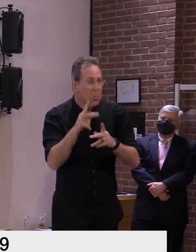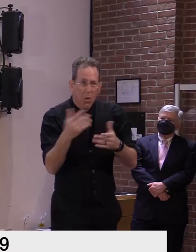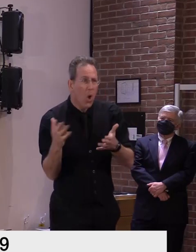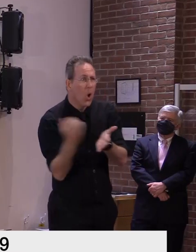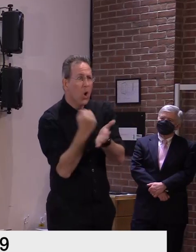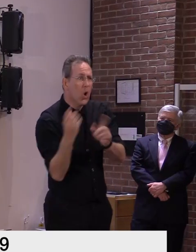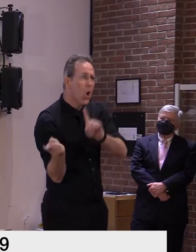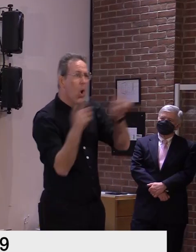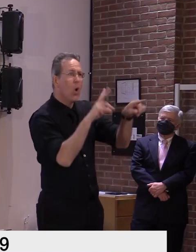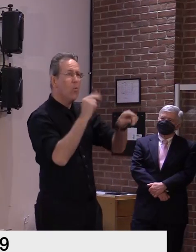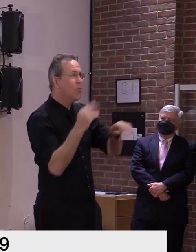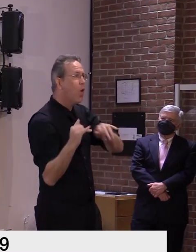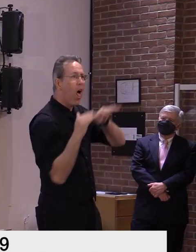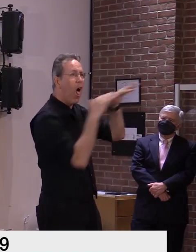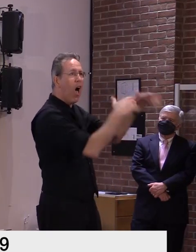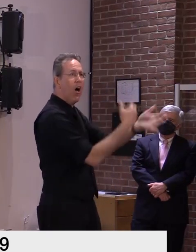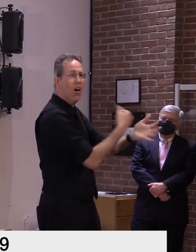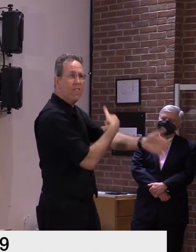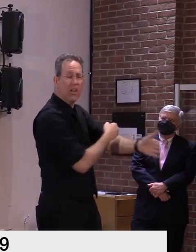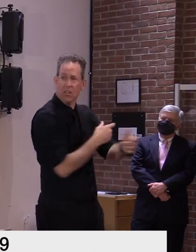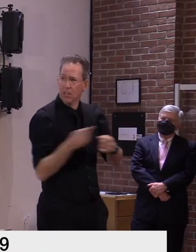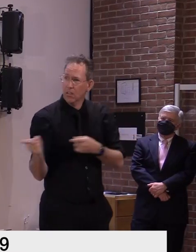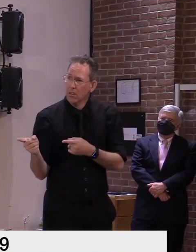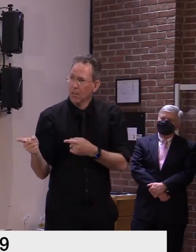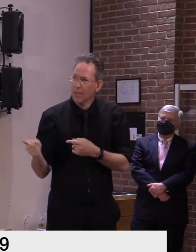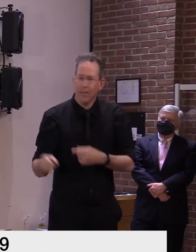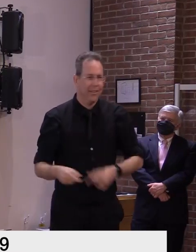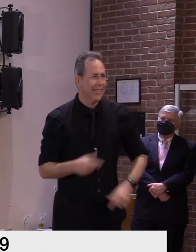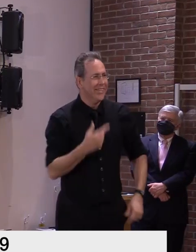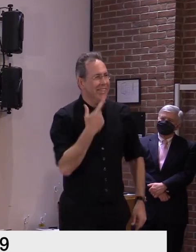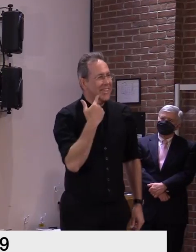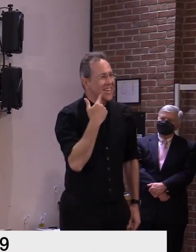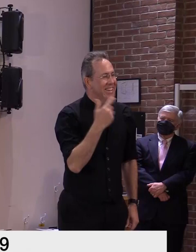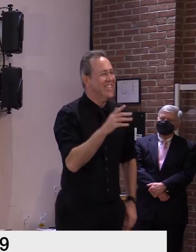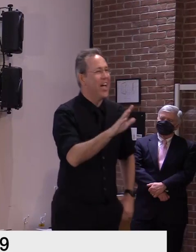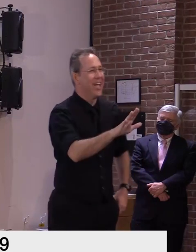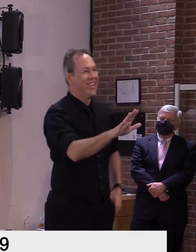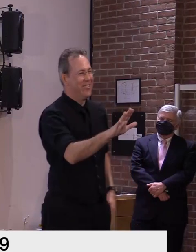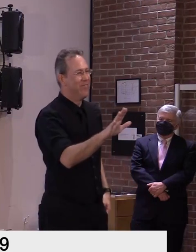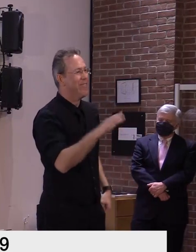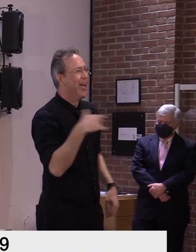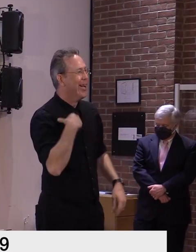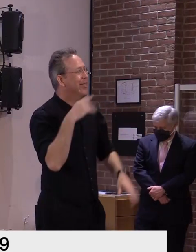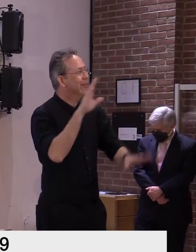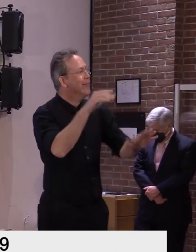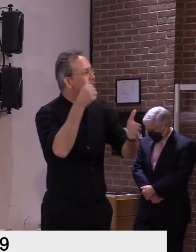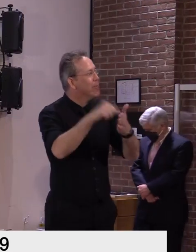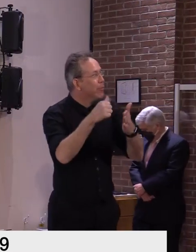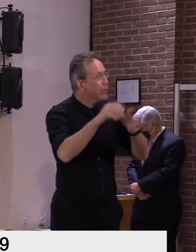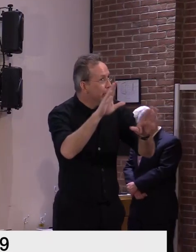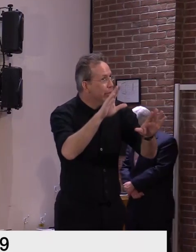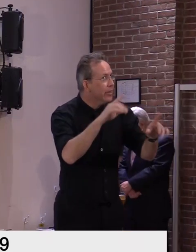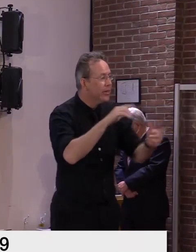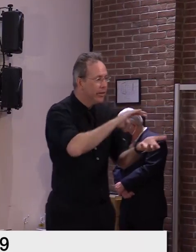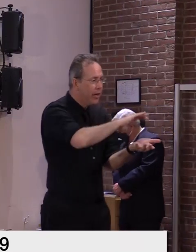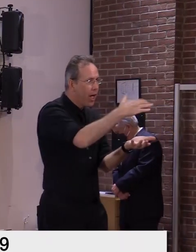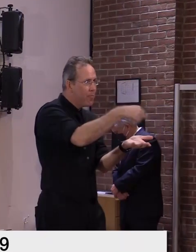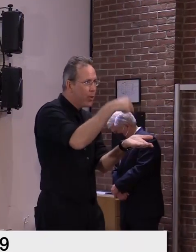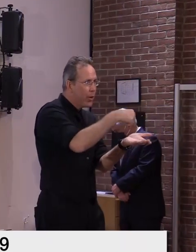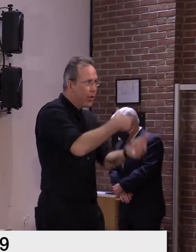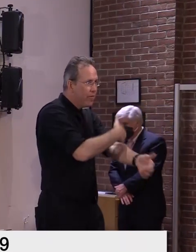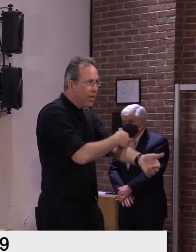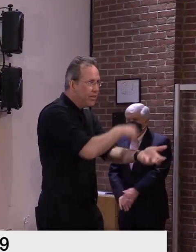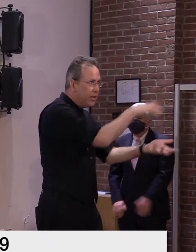mind, the supplies that we're receiving are all by per capita, and opening up